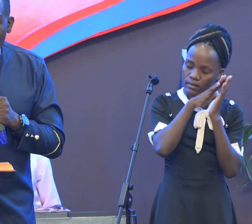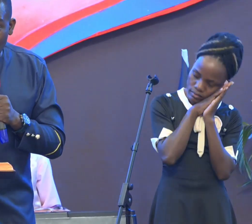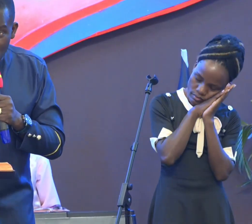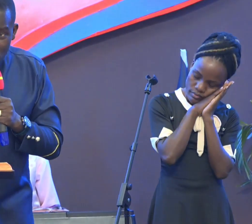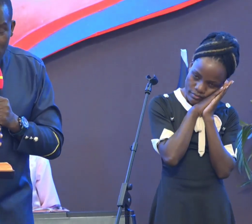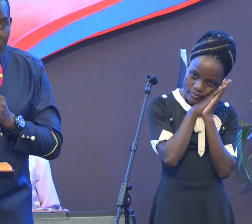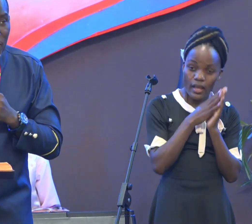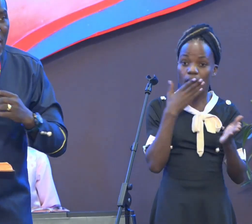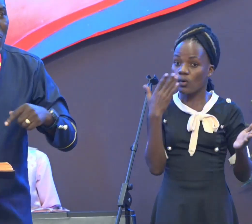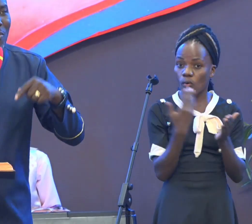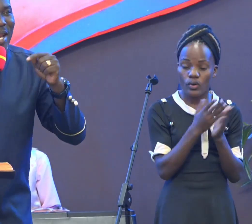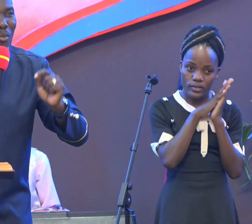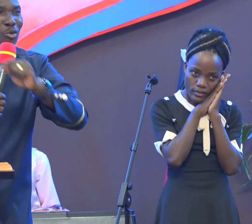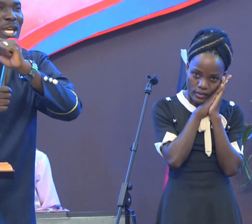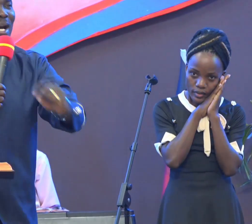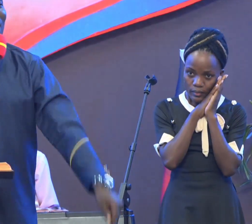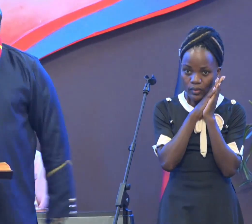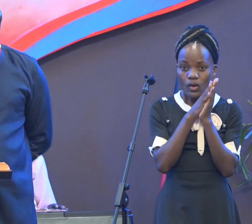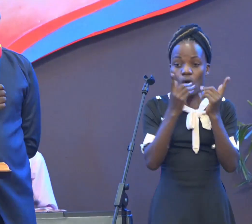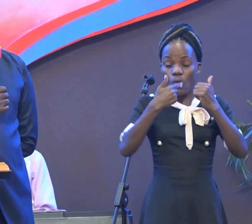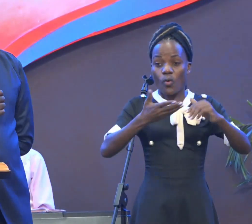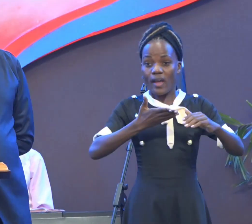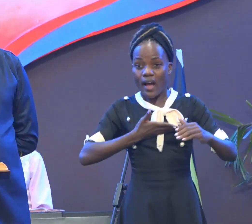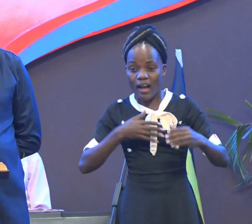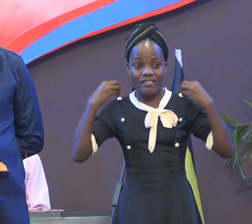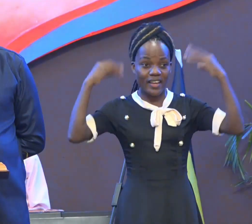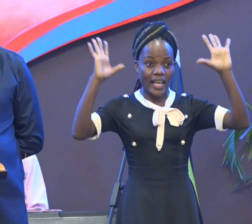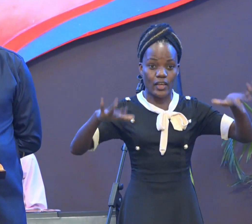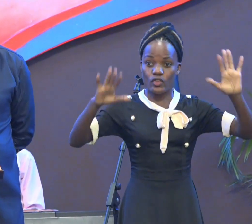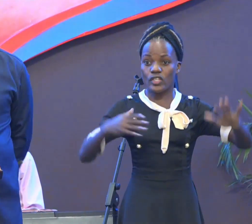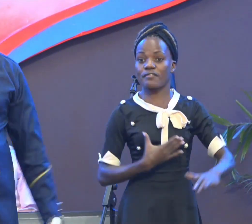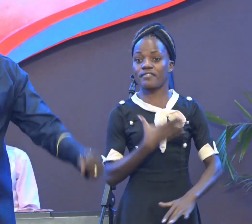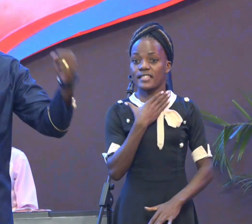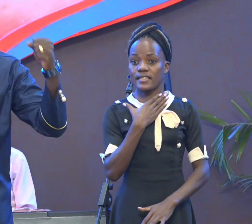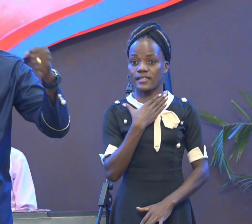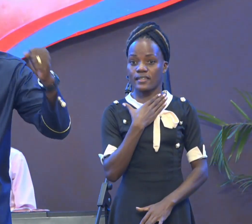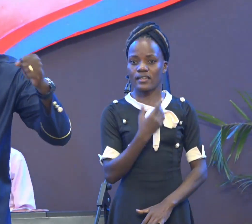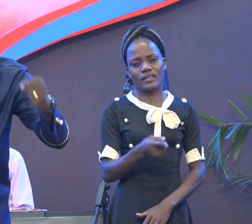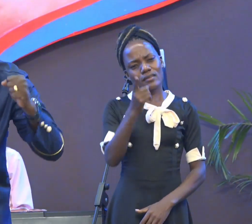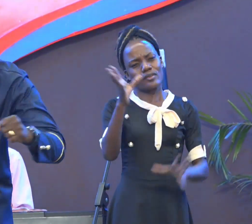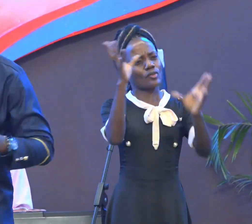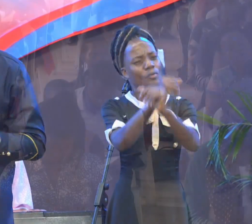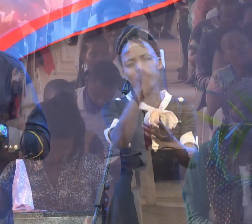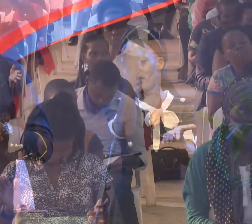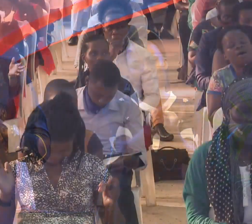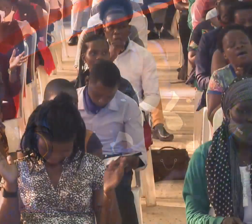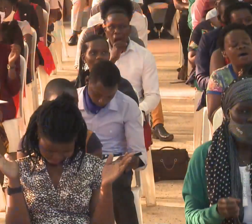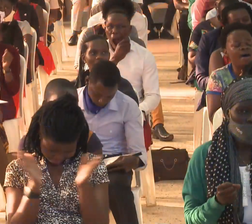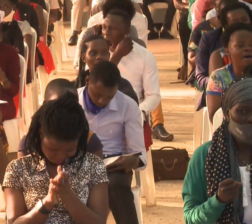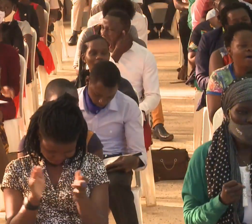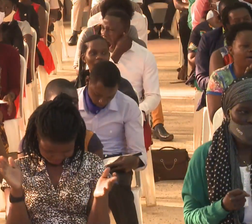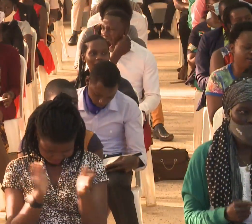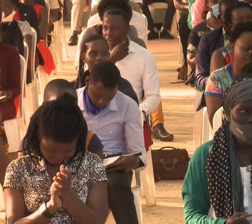sleep. Otulungi. In good sleep. Muberamu okukyala kwa bamalayika. There is visitation of the angels. Osubidwa mina we inogendera. Say